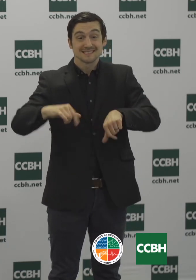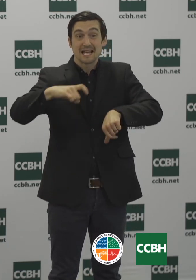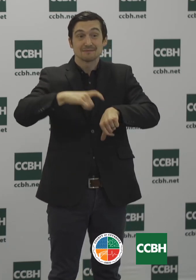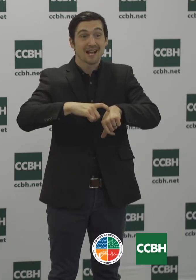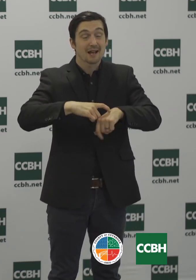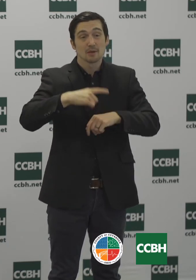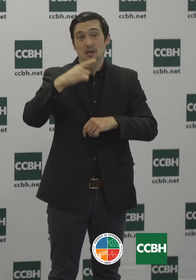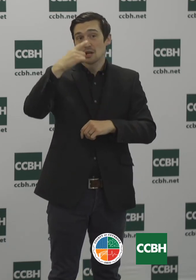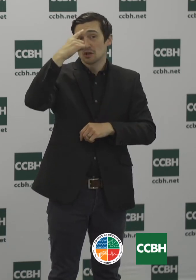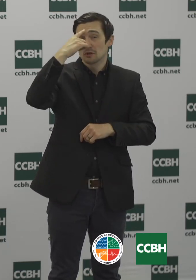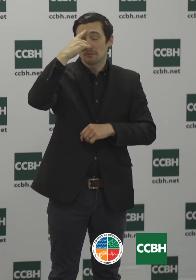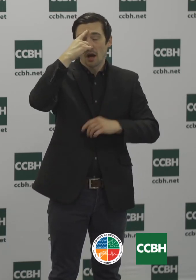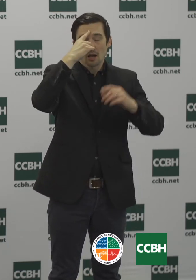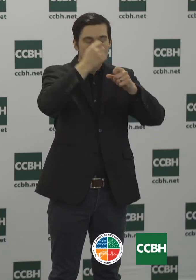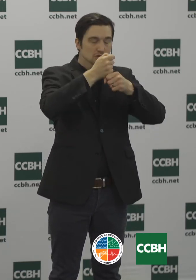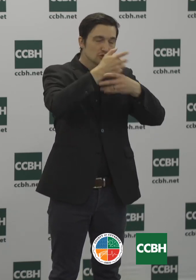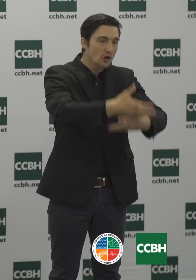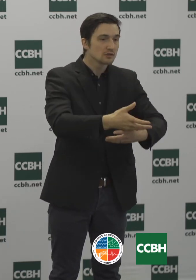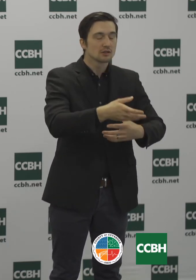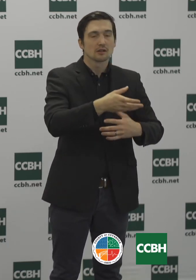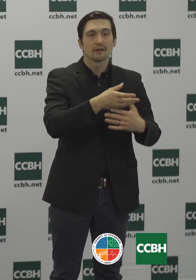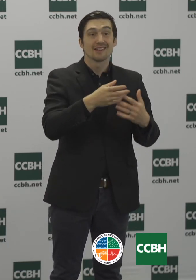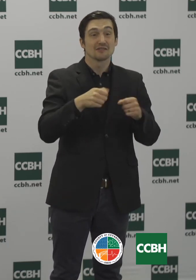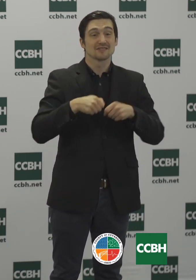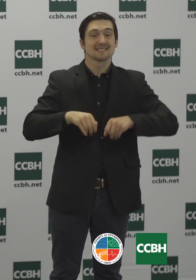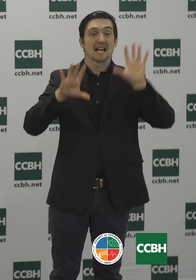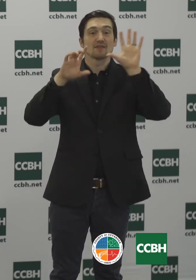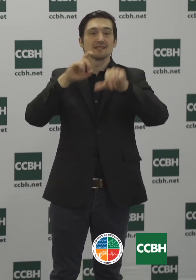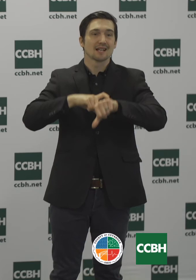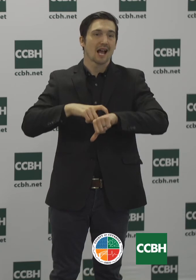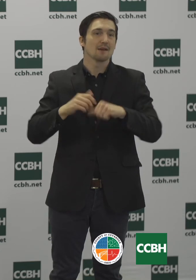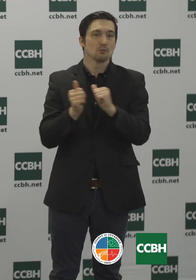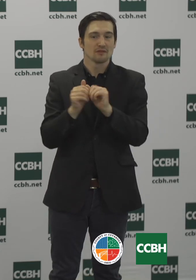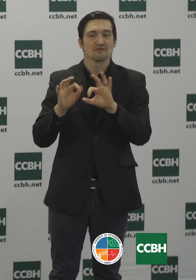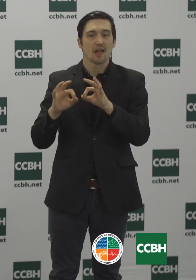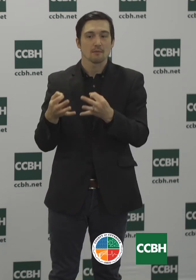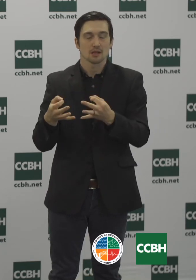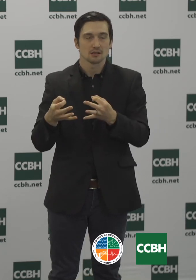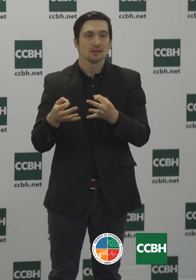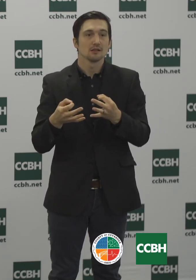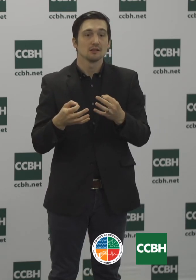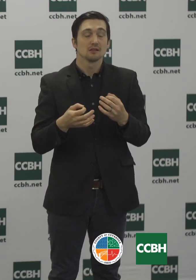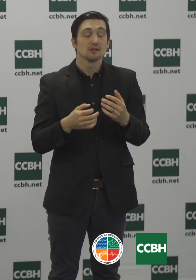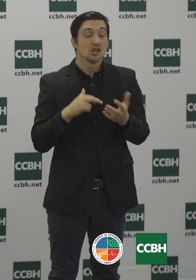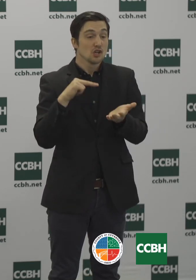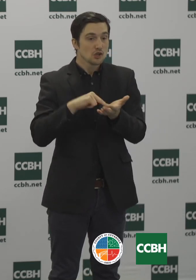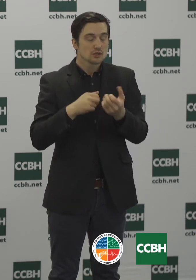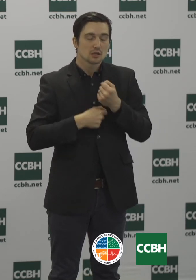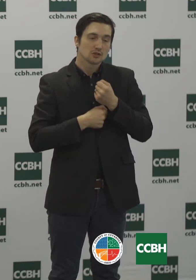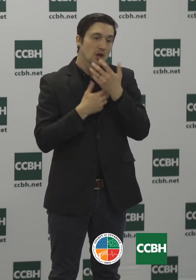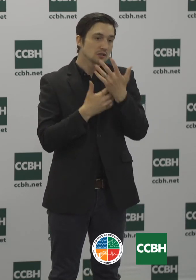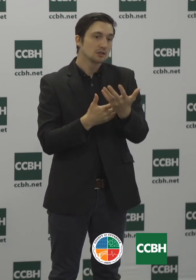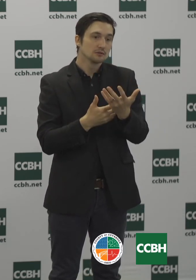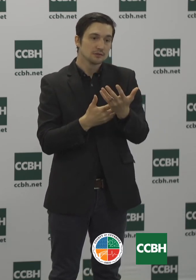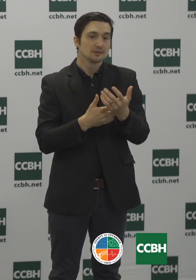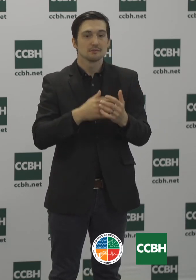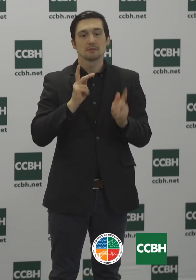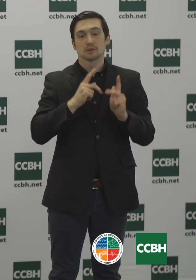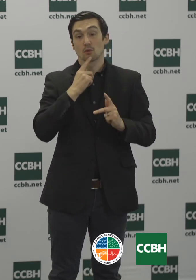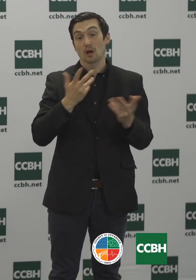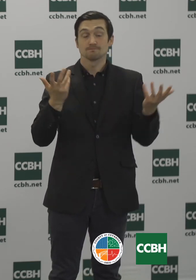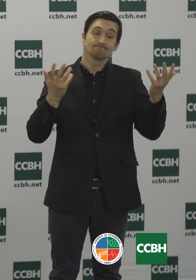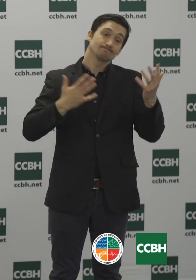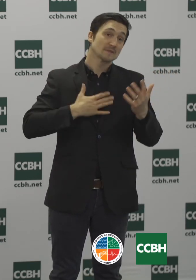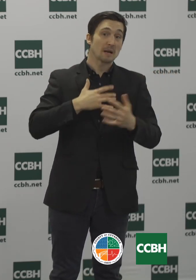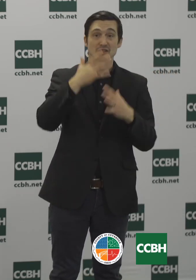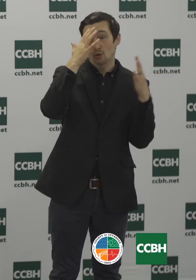of your own family and friends. But as difficult as nursing can be, sometimes people say it's the job you signed up for.